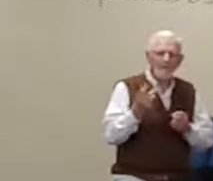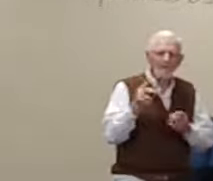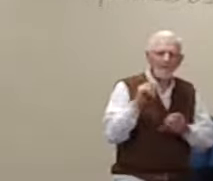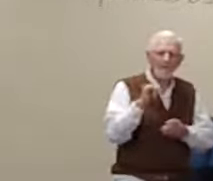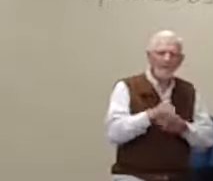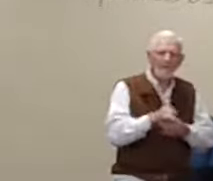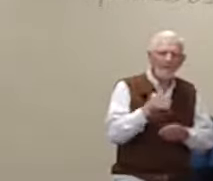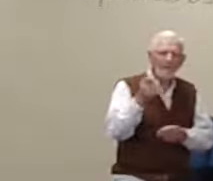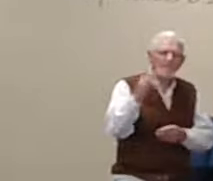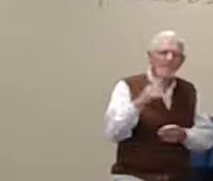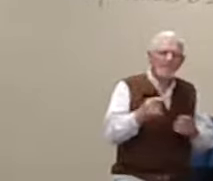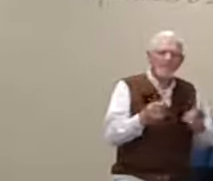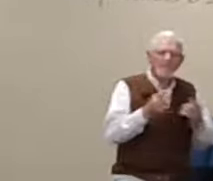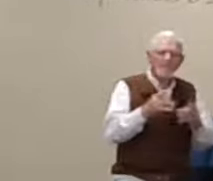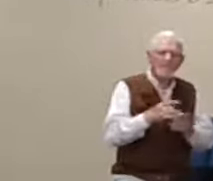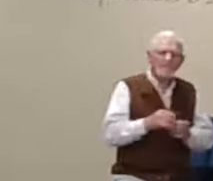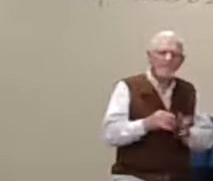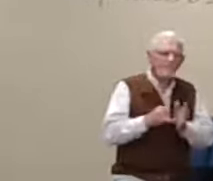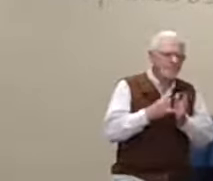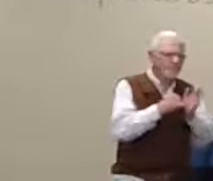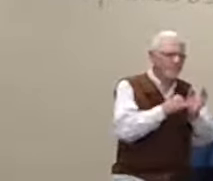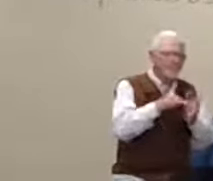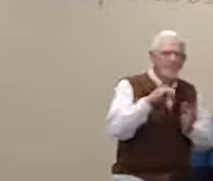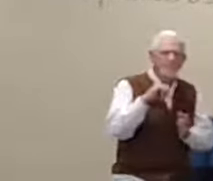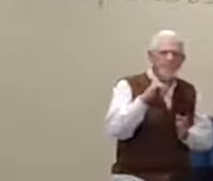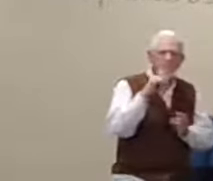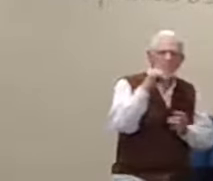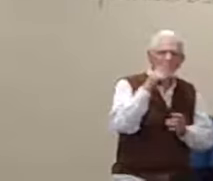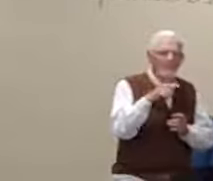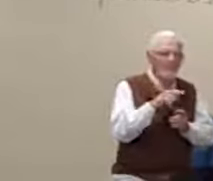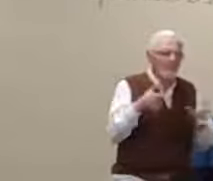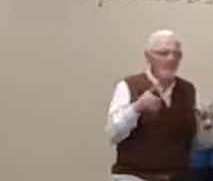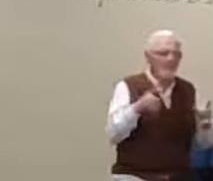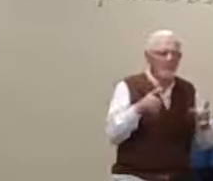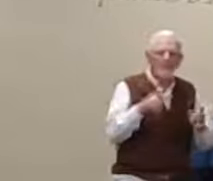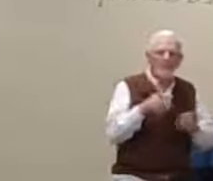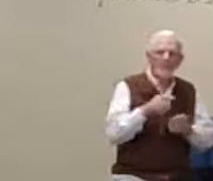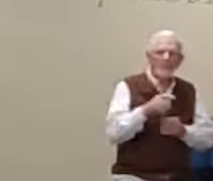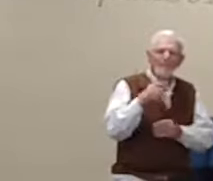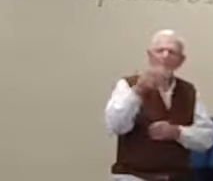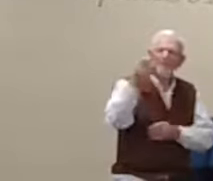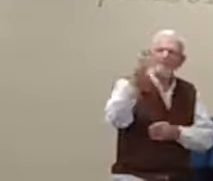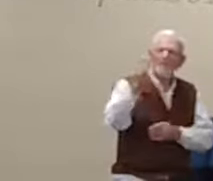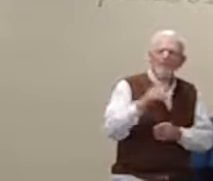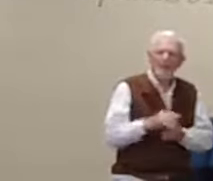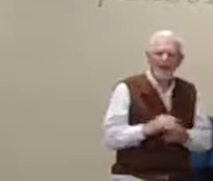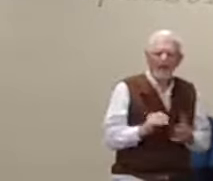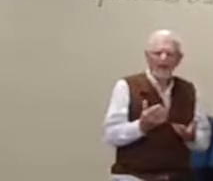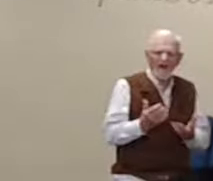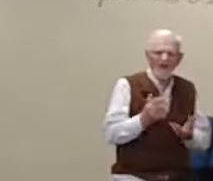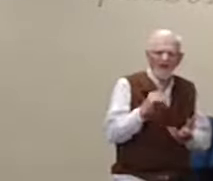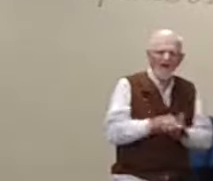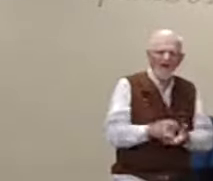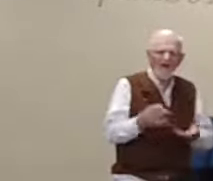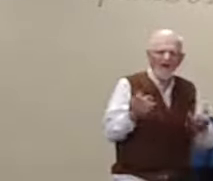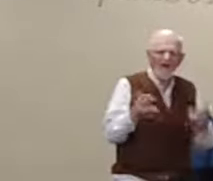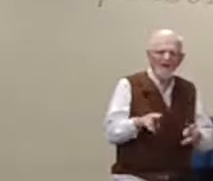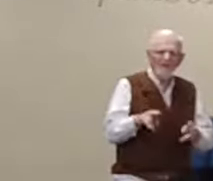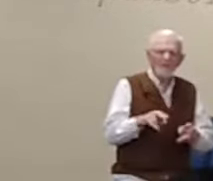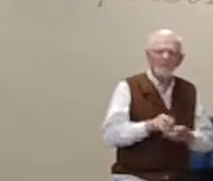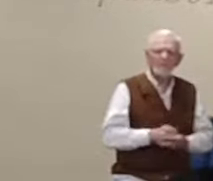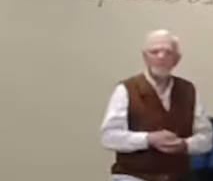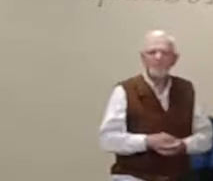caused him to sin, bringing in idolatry right next to the temple. You know, how could that happen? Handed